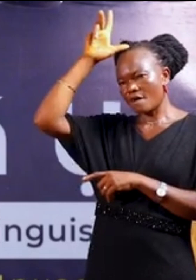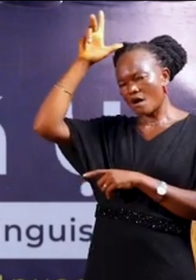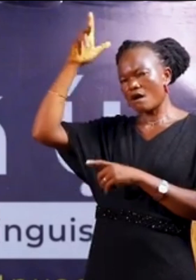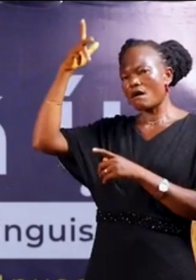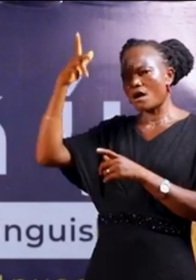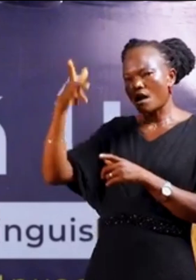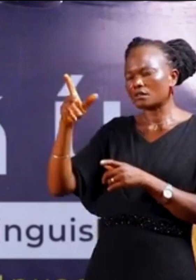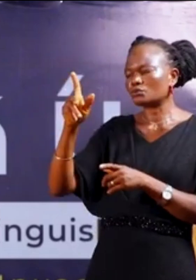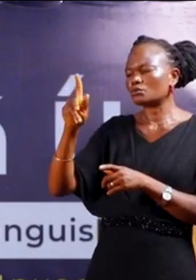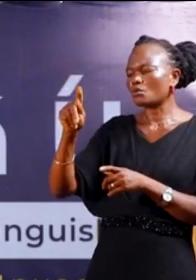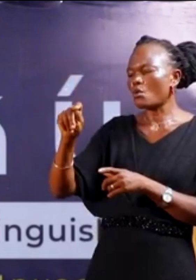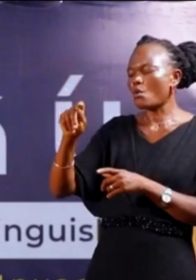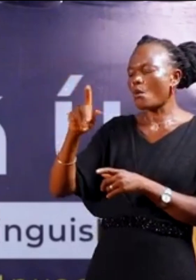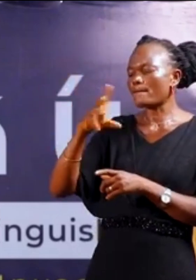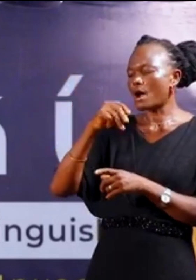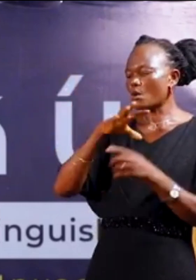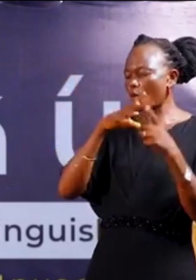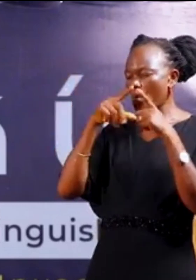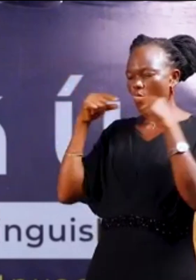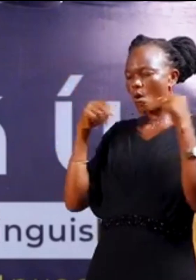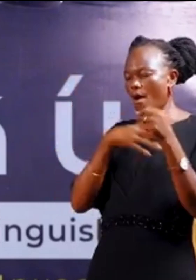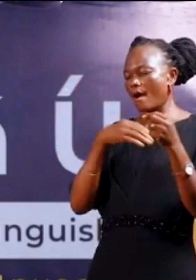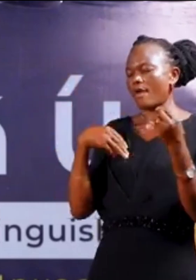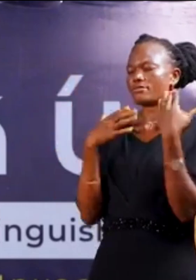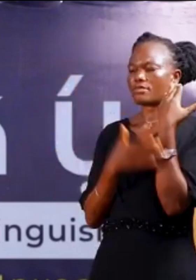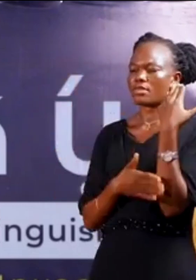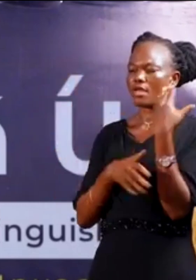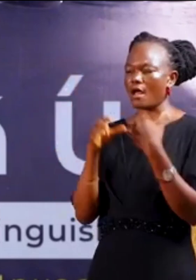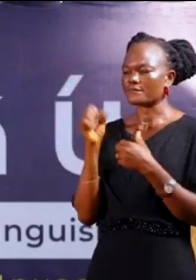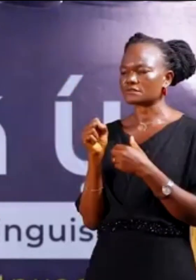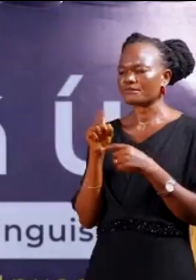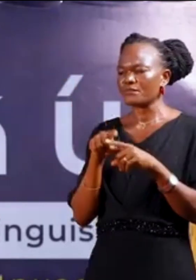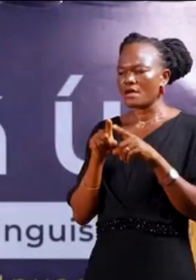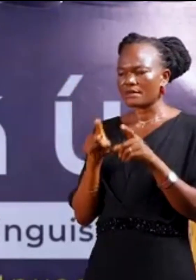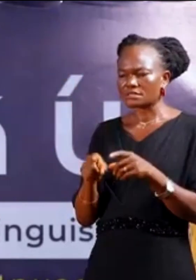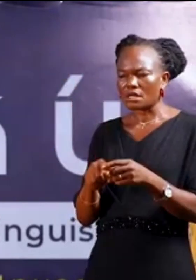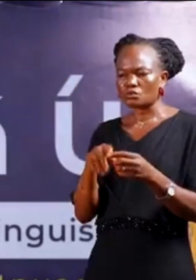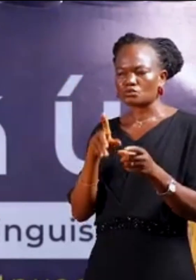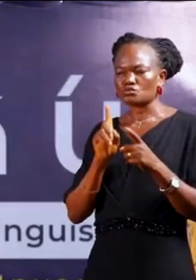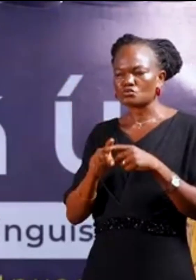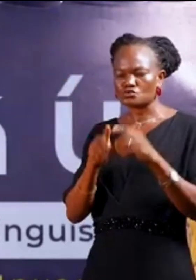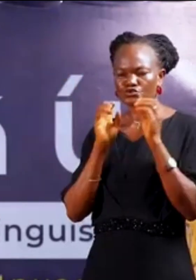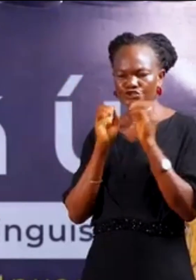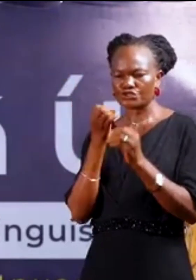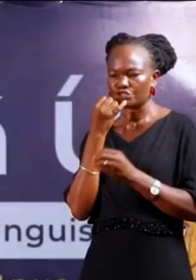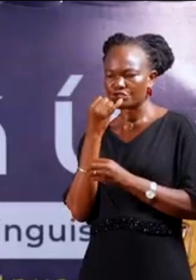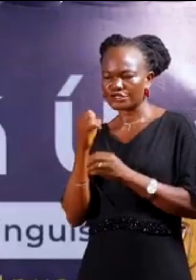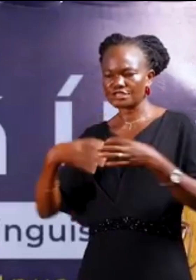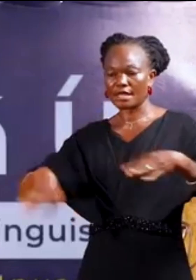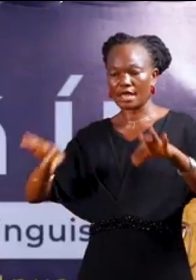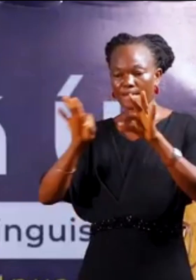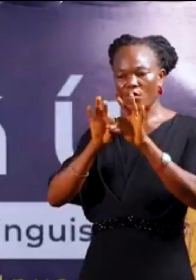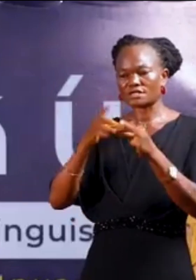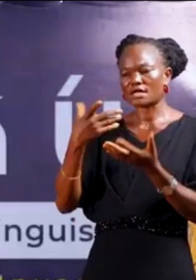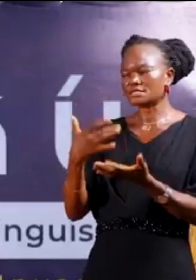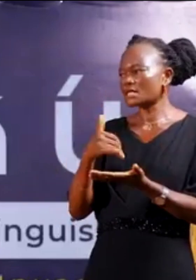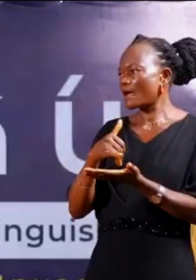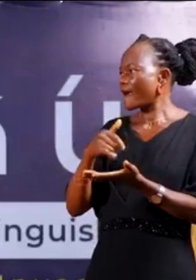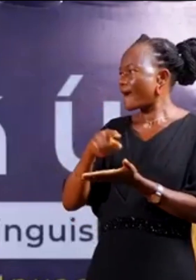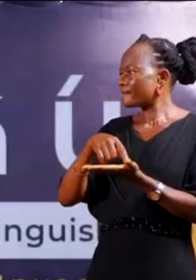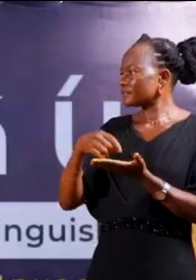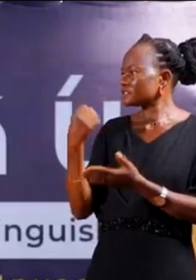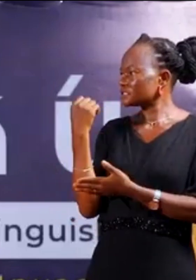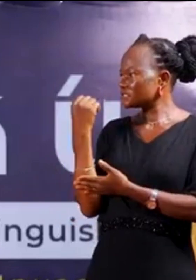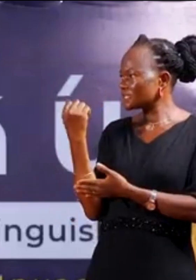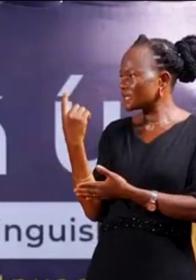tobacco, eggs, and yams. What I'm trying to emphasize is the importance of understanding